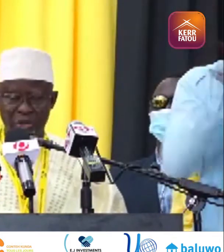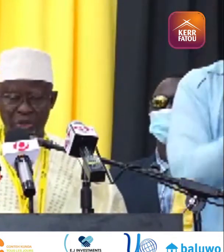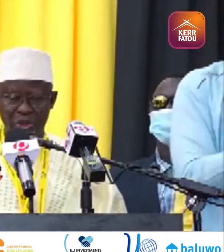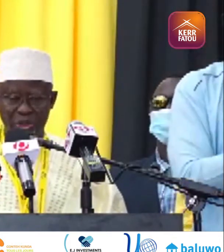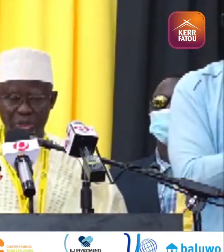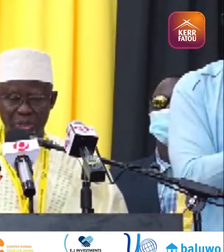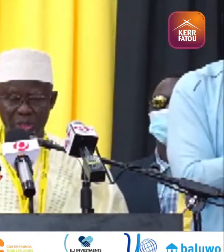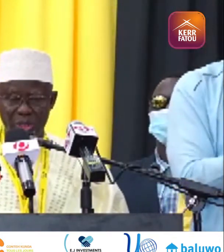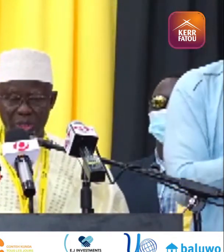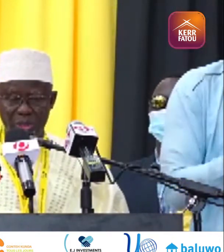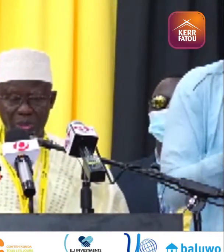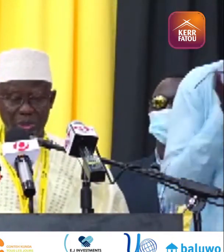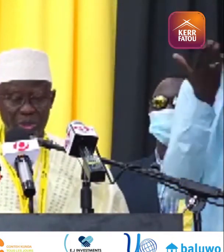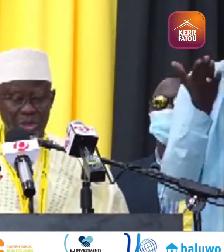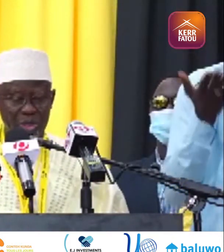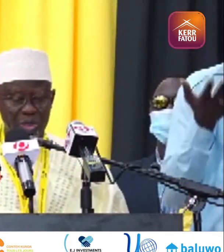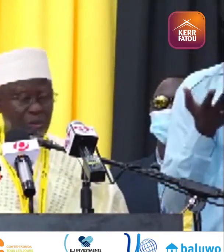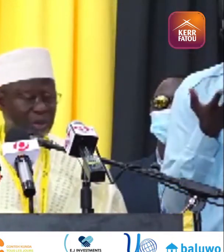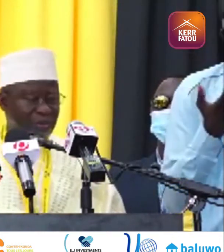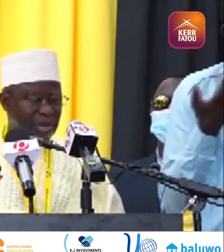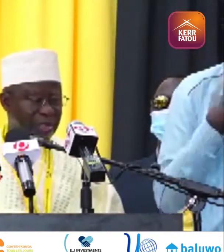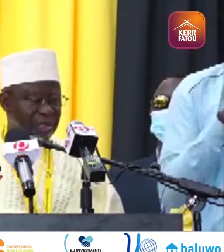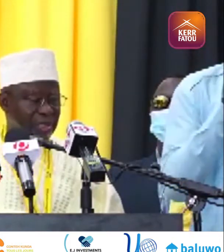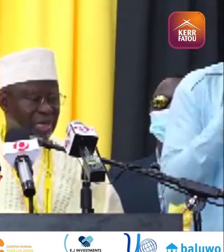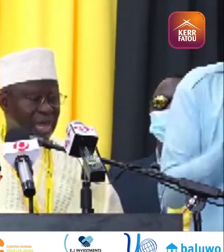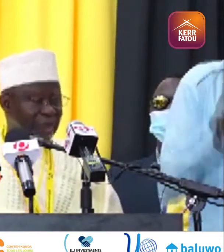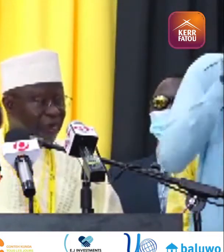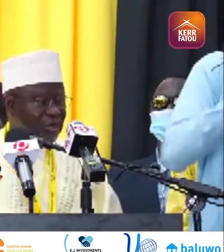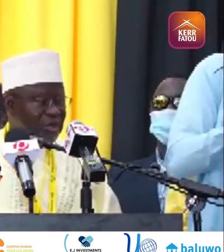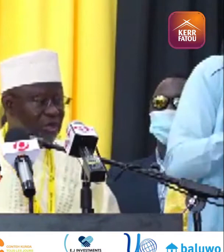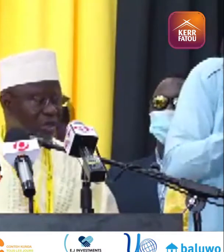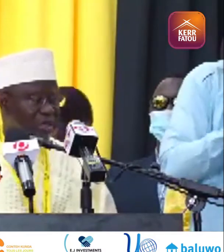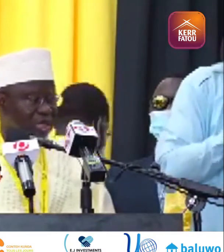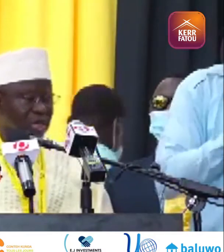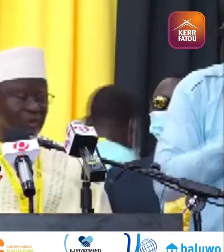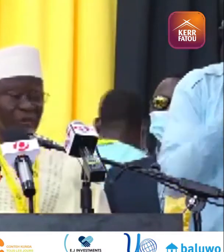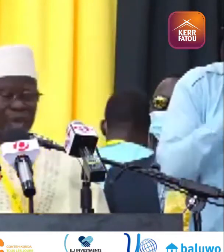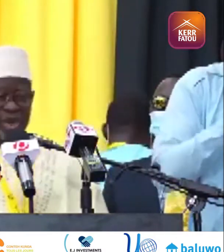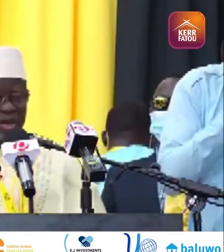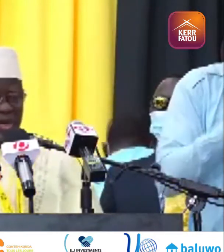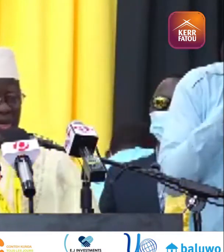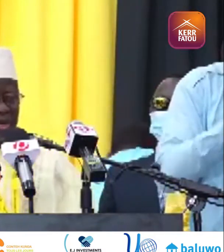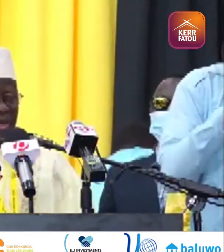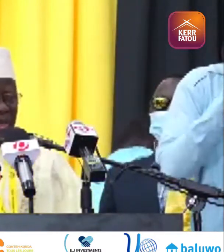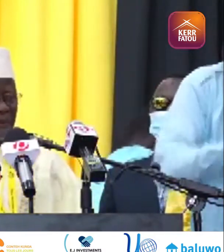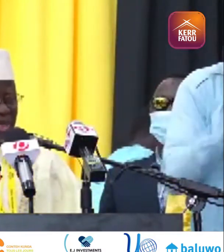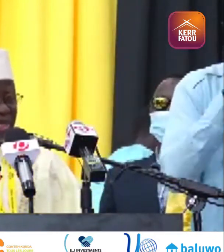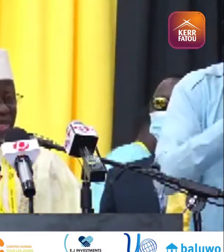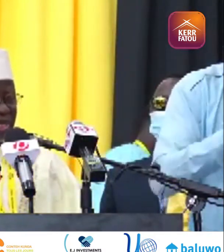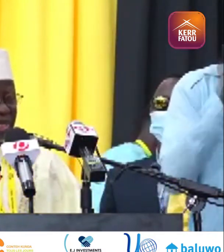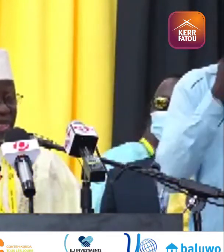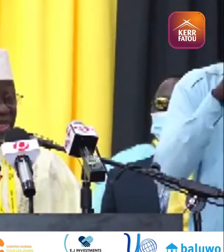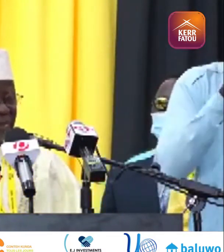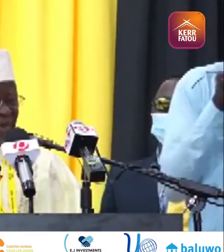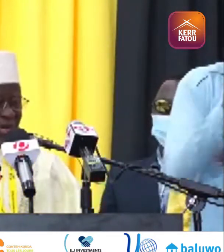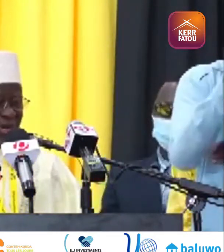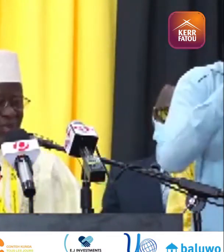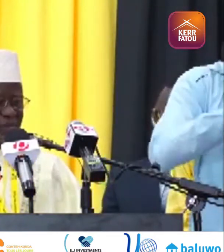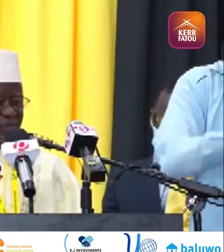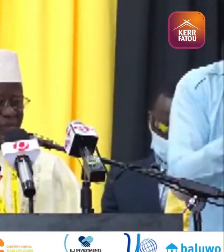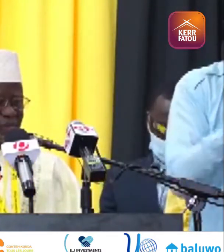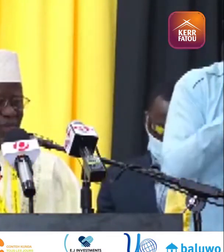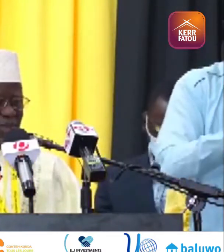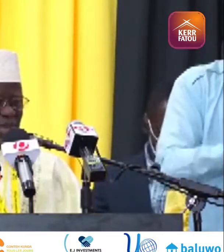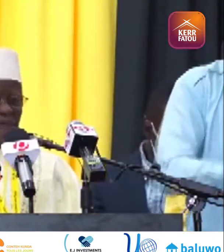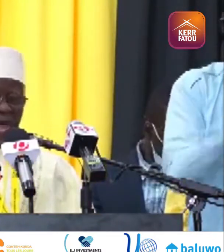Area Council to supplement their efforts in rebuilding the Basse